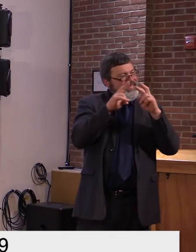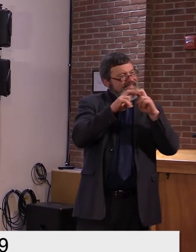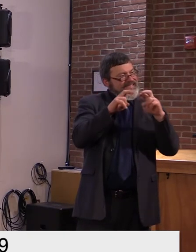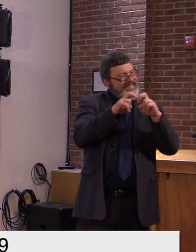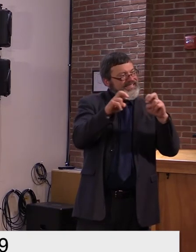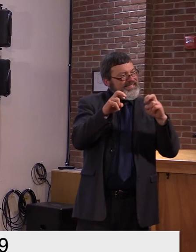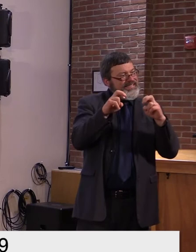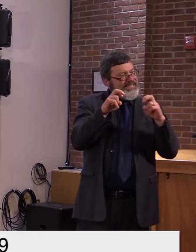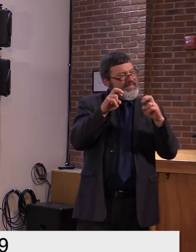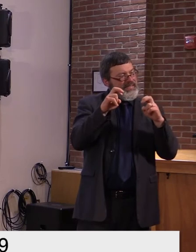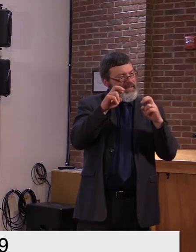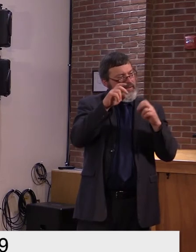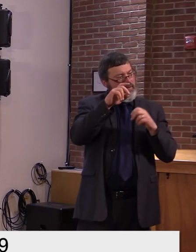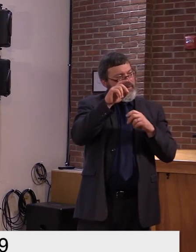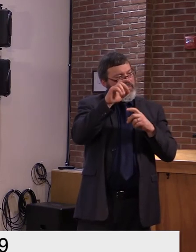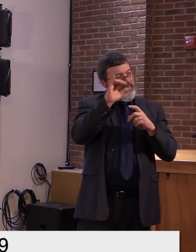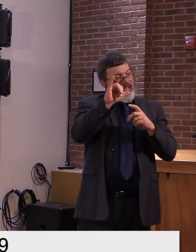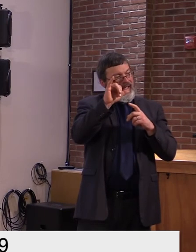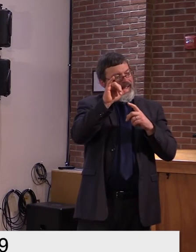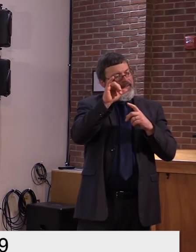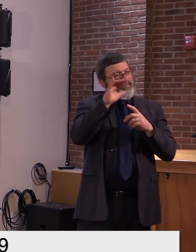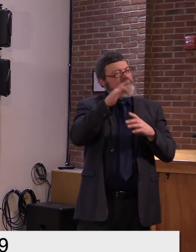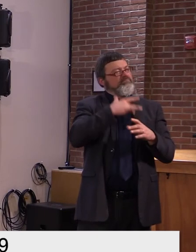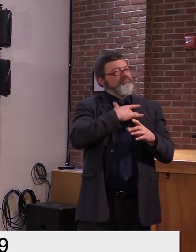teeth that would